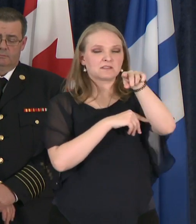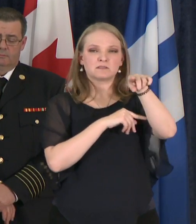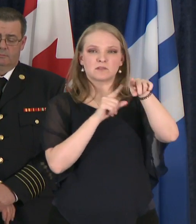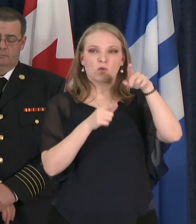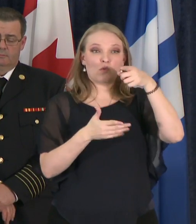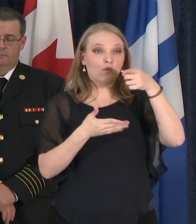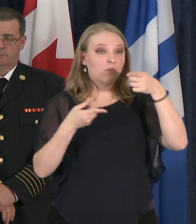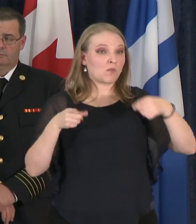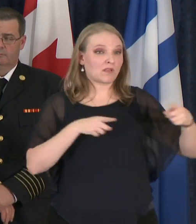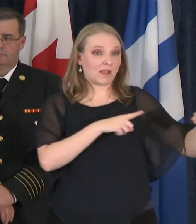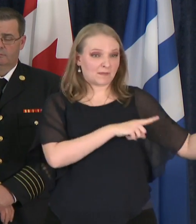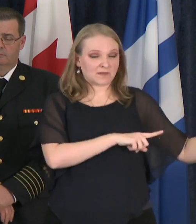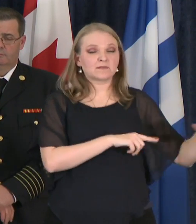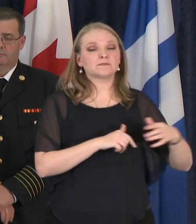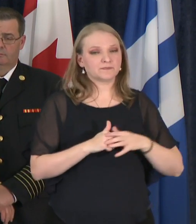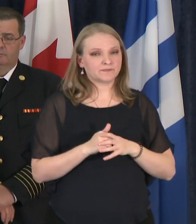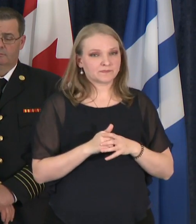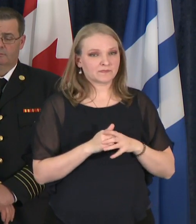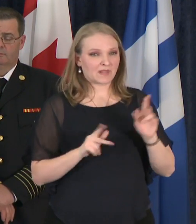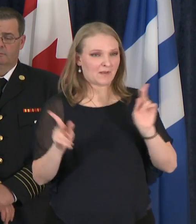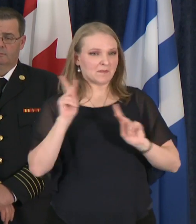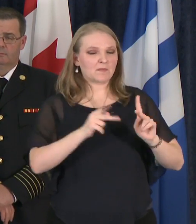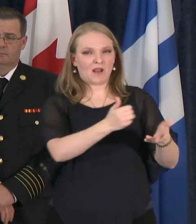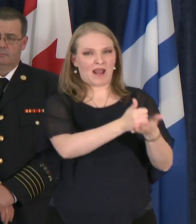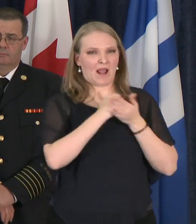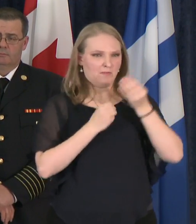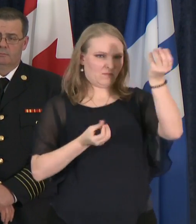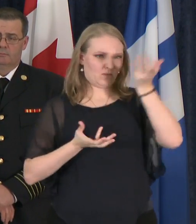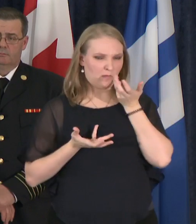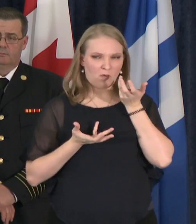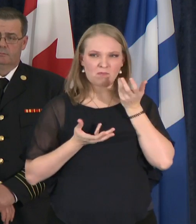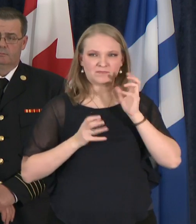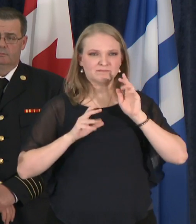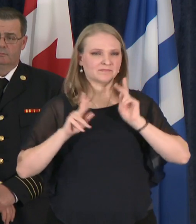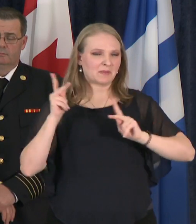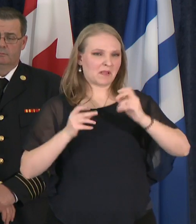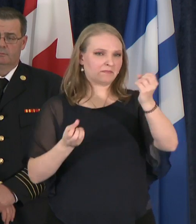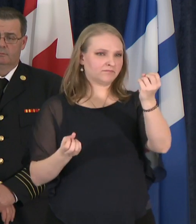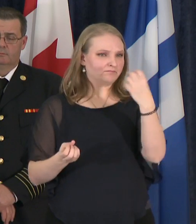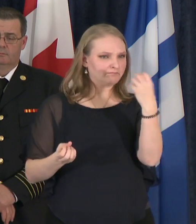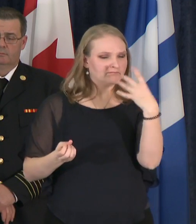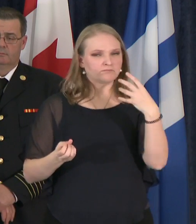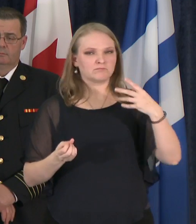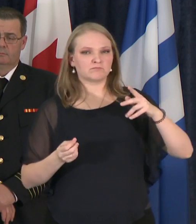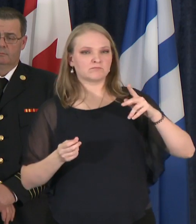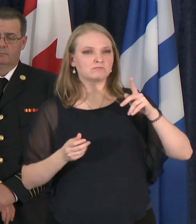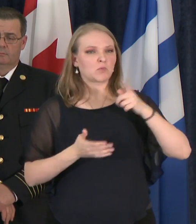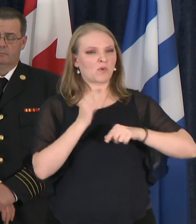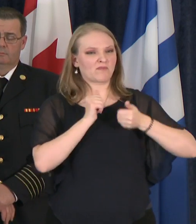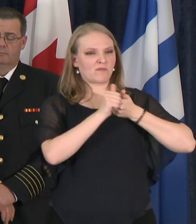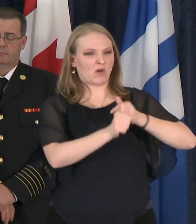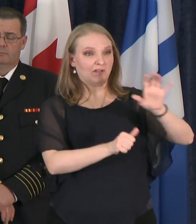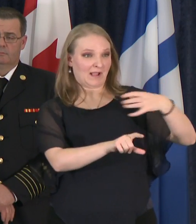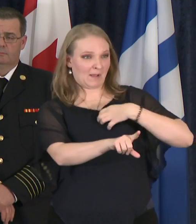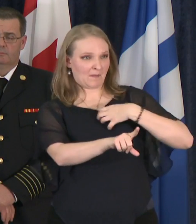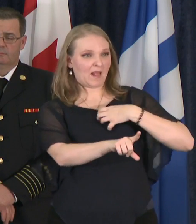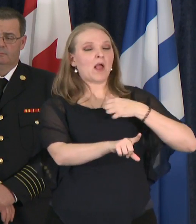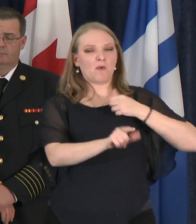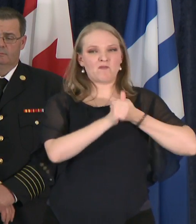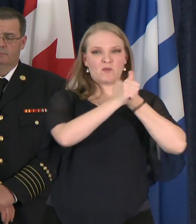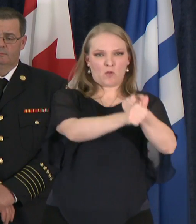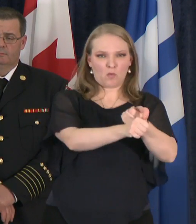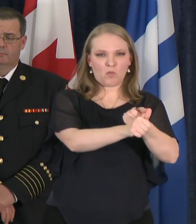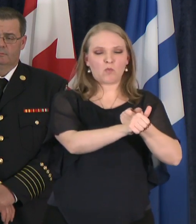find that people do help inform us. We will manage things on a complaint basis. But again, I would call